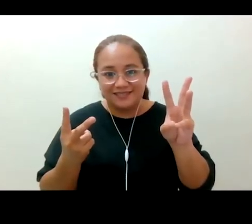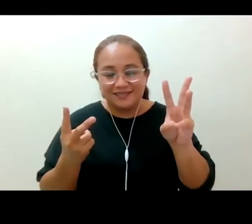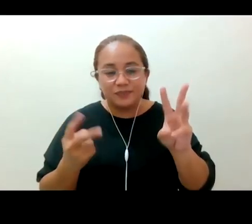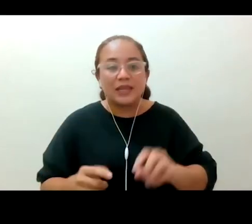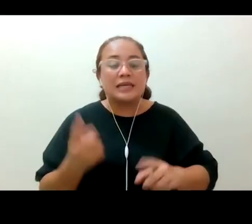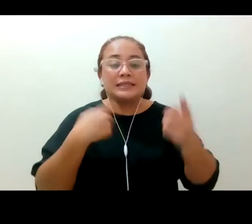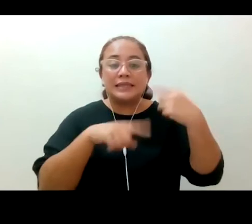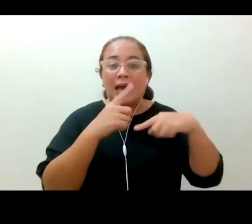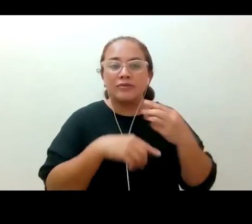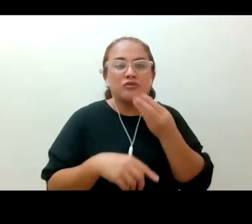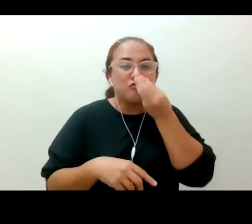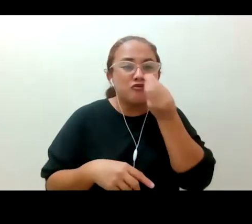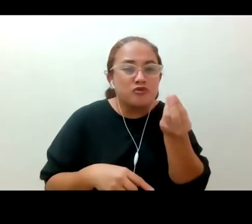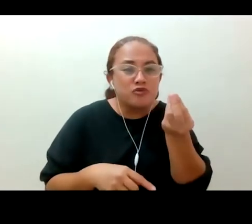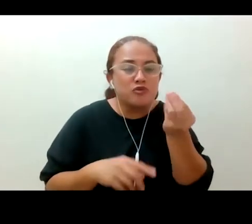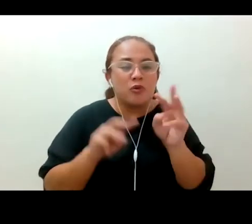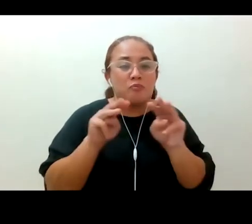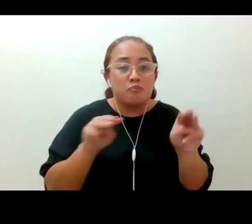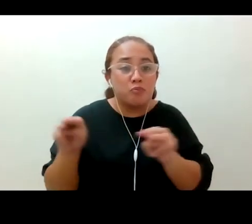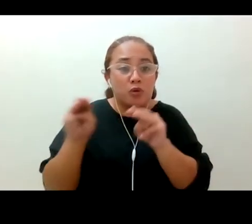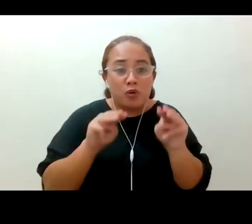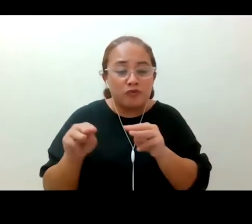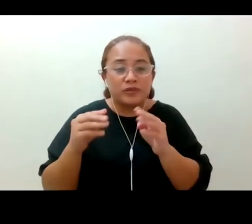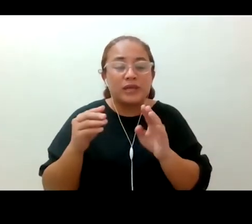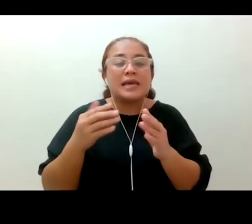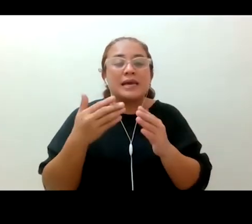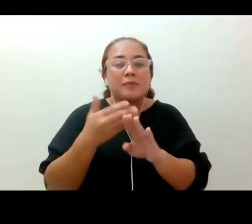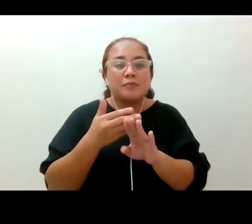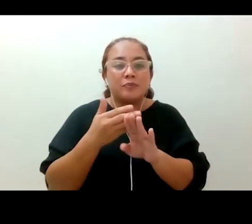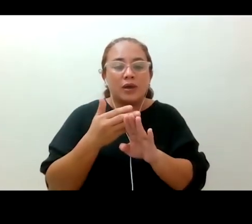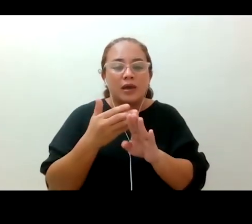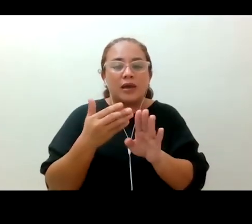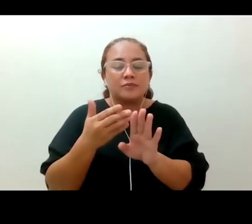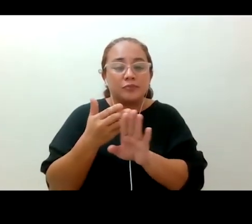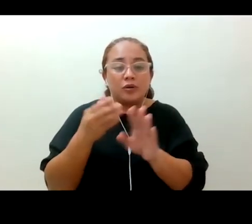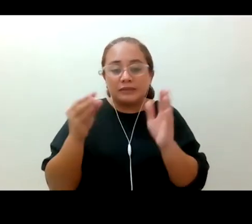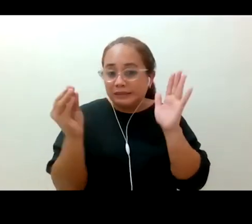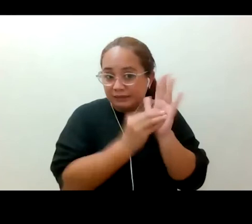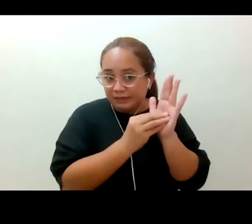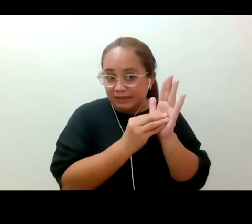Signs with fewer movements are listed before signs with more movements.